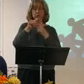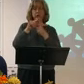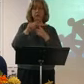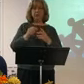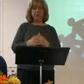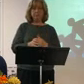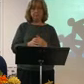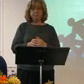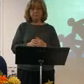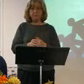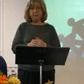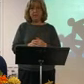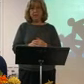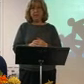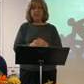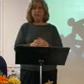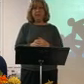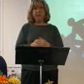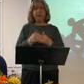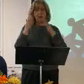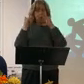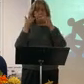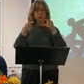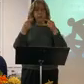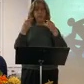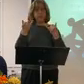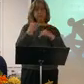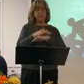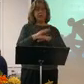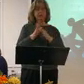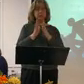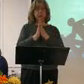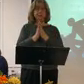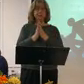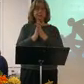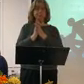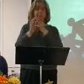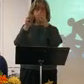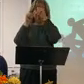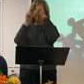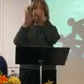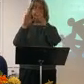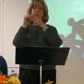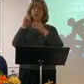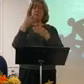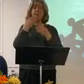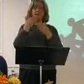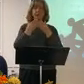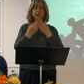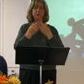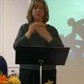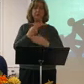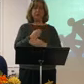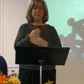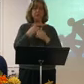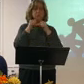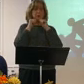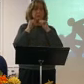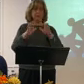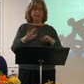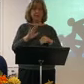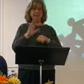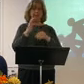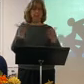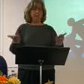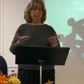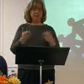and praying for them. So I hope you'll join us tonight at 7. Let's pray together. Father, You've been good to us. You have blessed this church